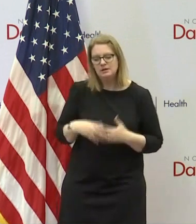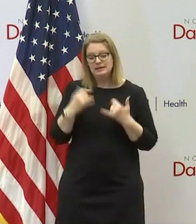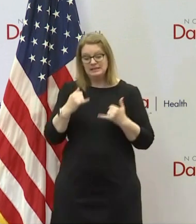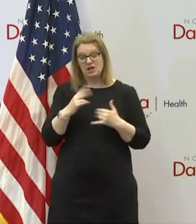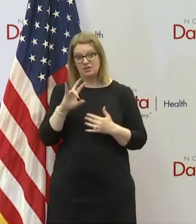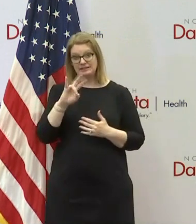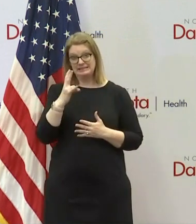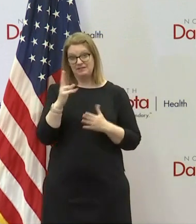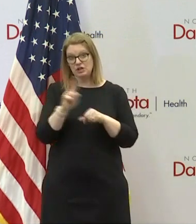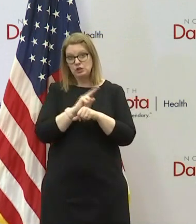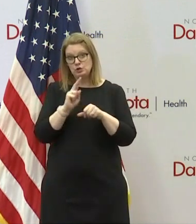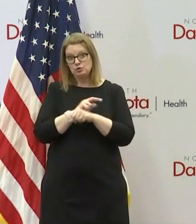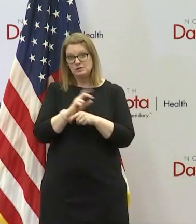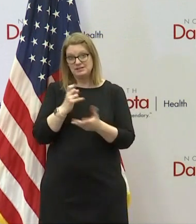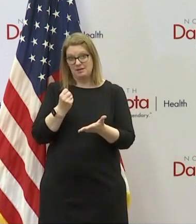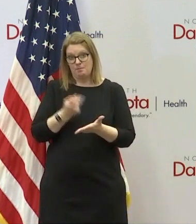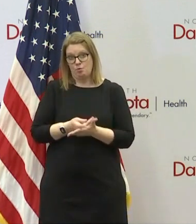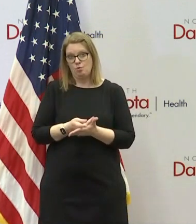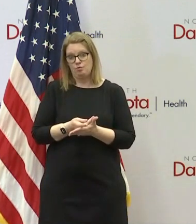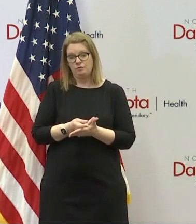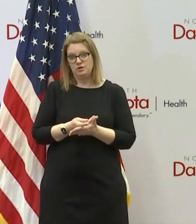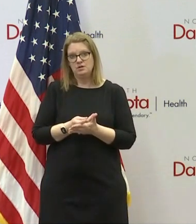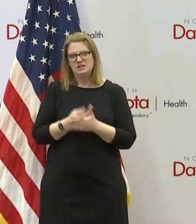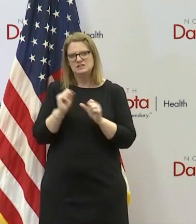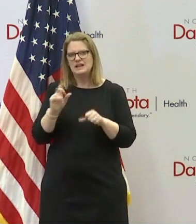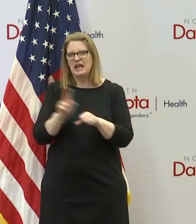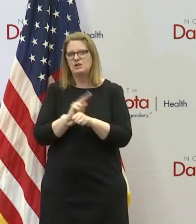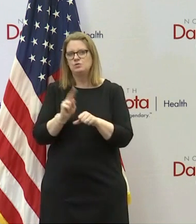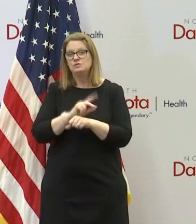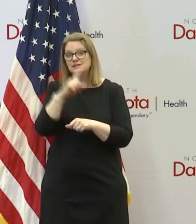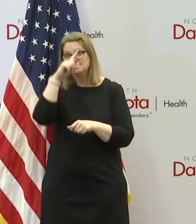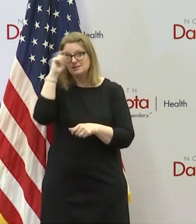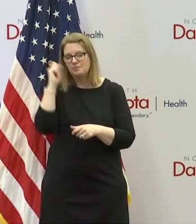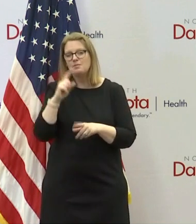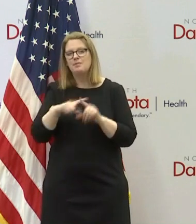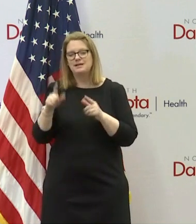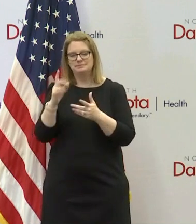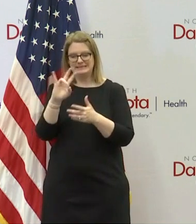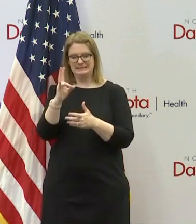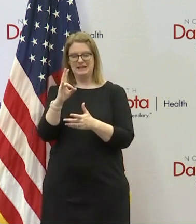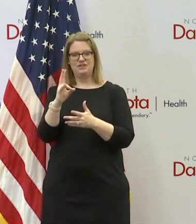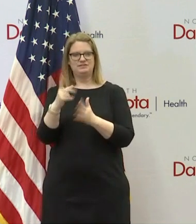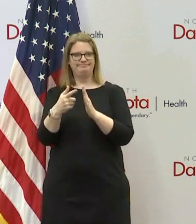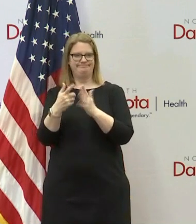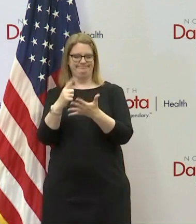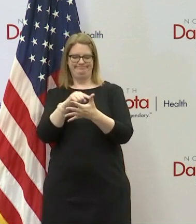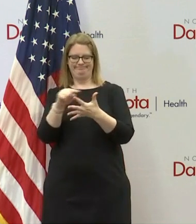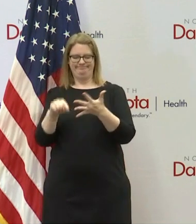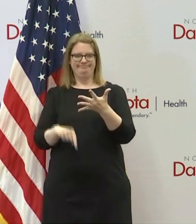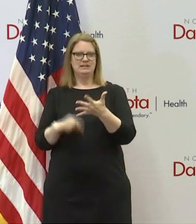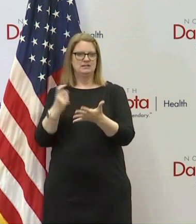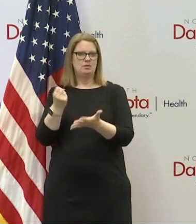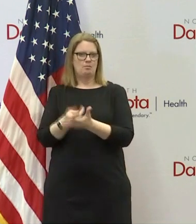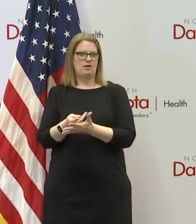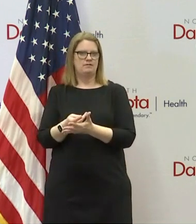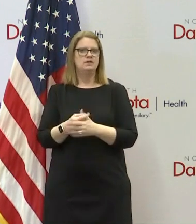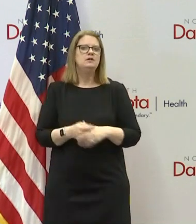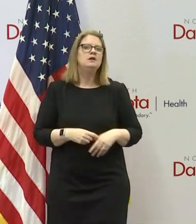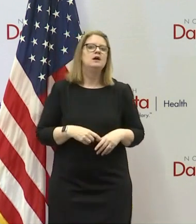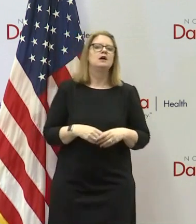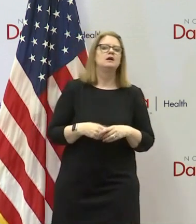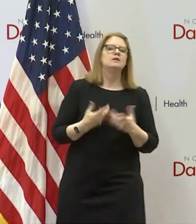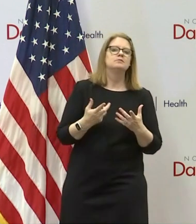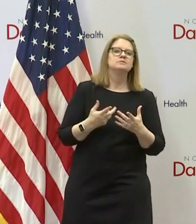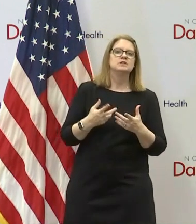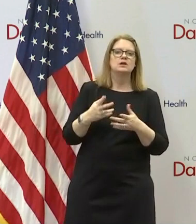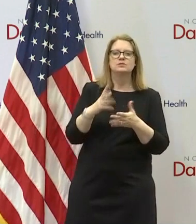that are specified, and then some of the outdoor spaces can be made at the local level, and we'll continue to take feedback